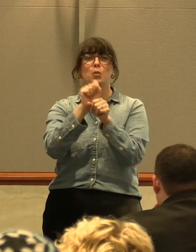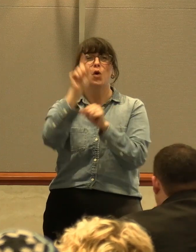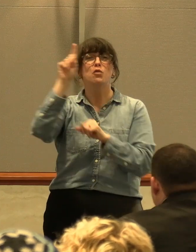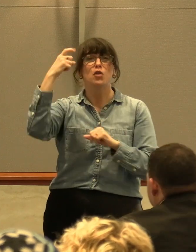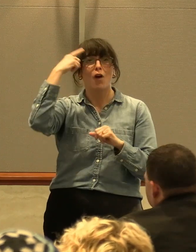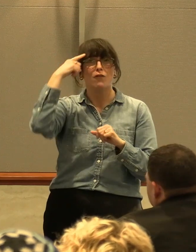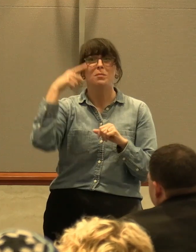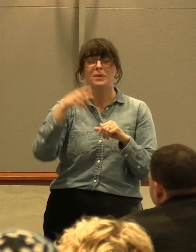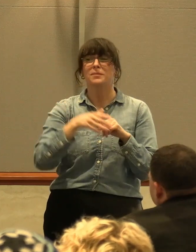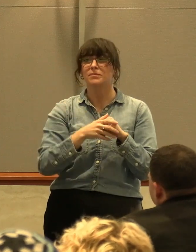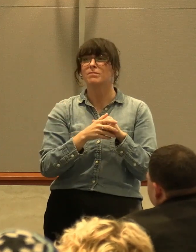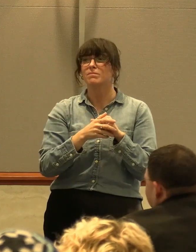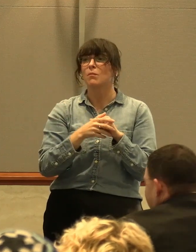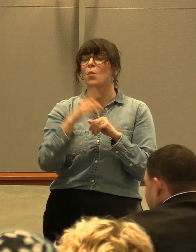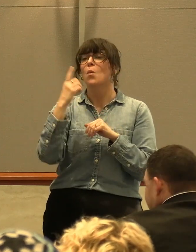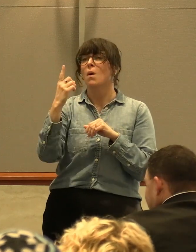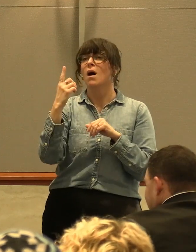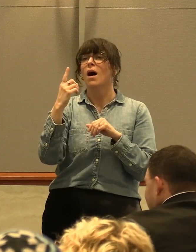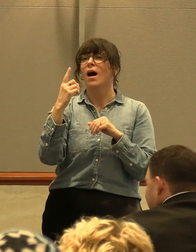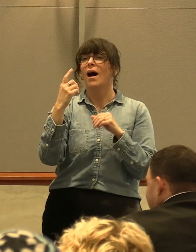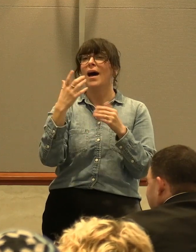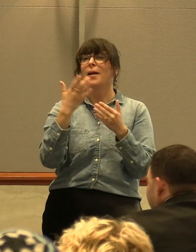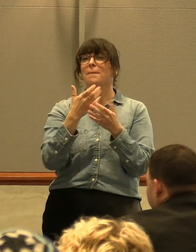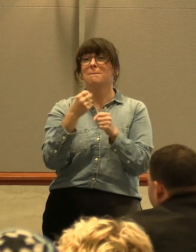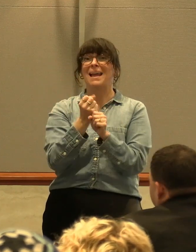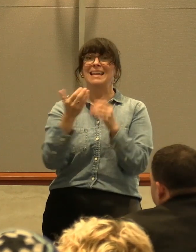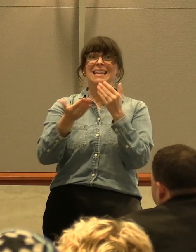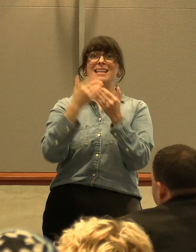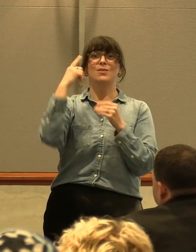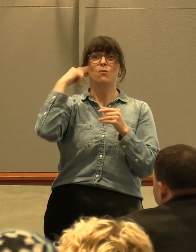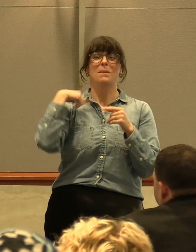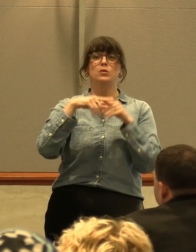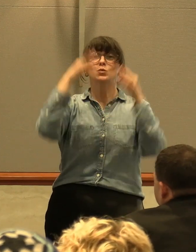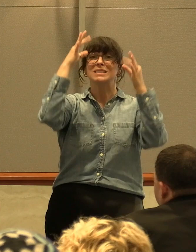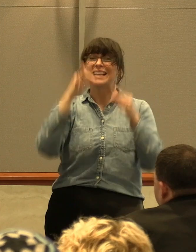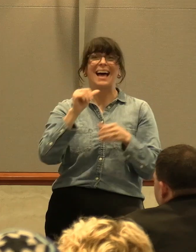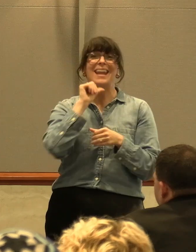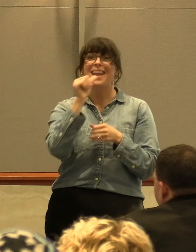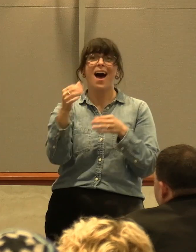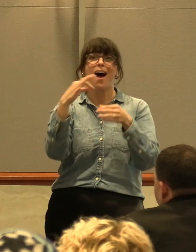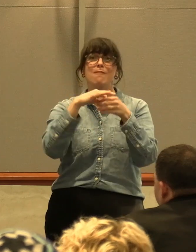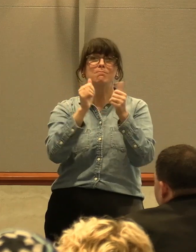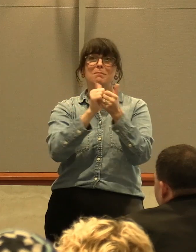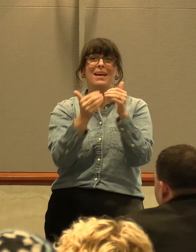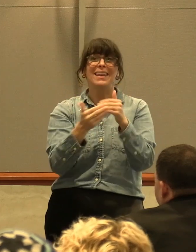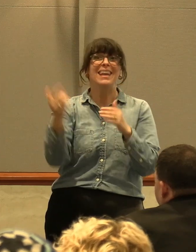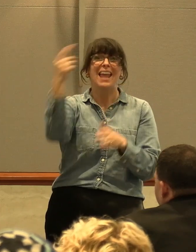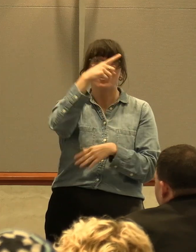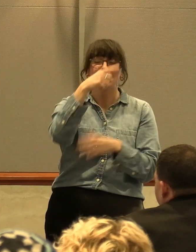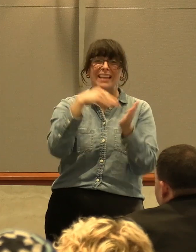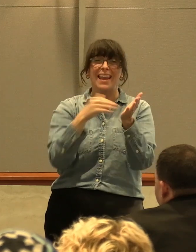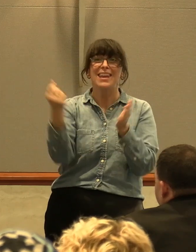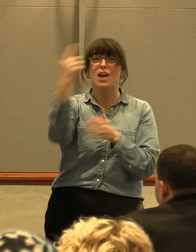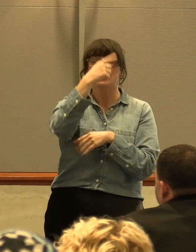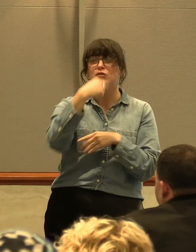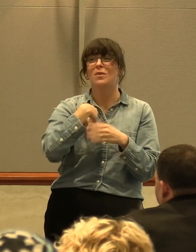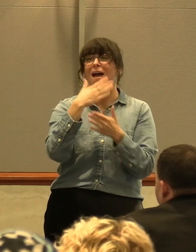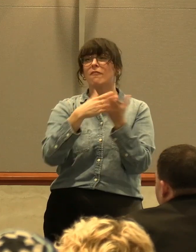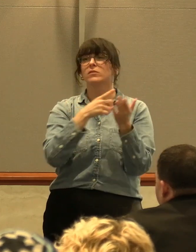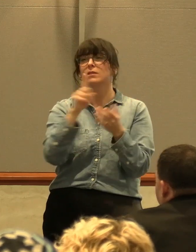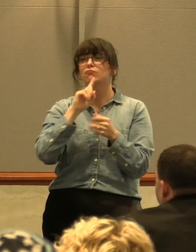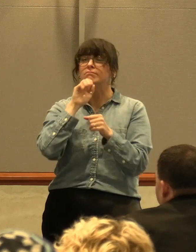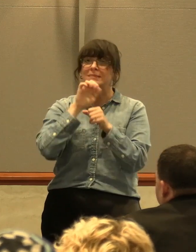the issues that made it a little bit easier for me to make a decision not to run for re-election is that we have some really dedicated